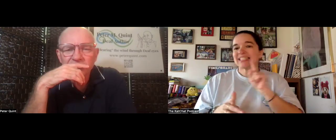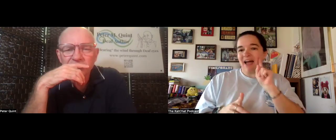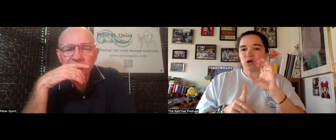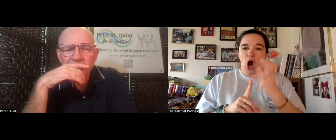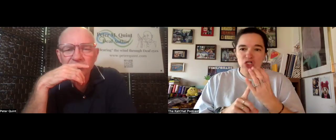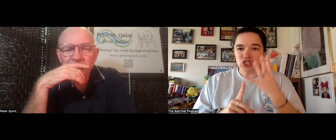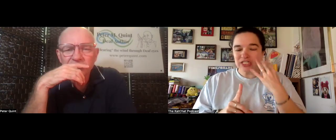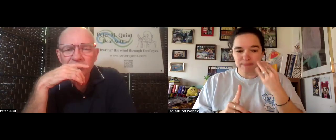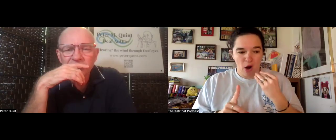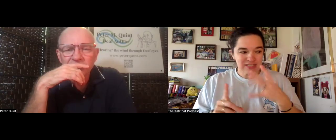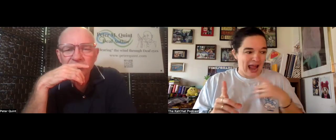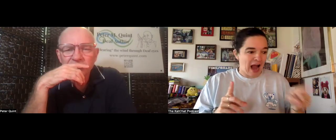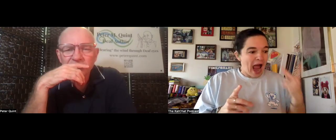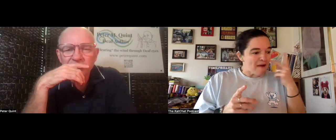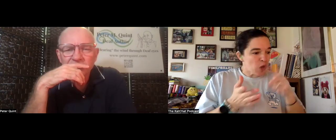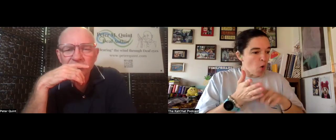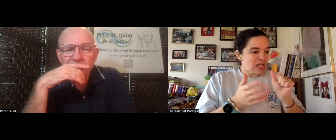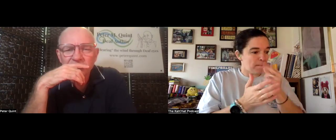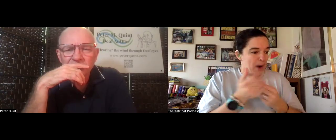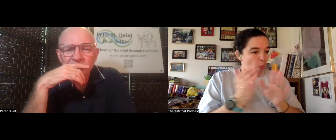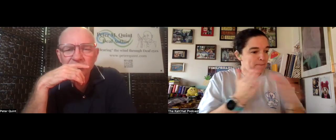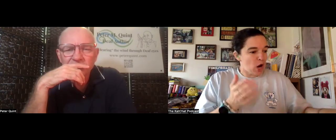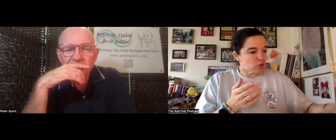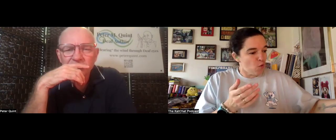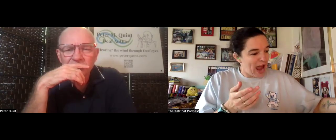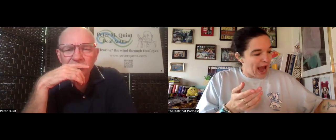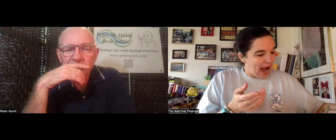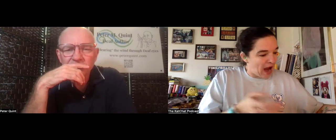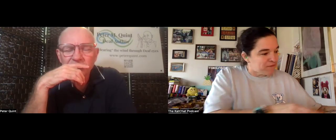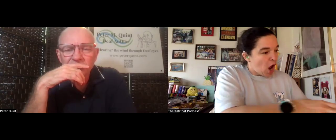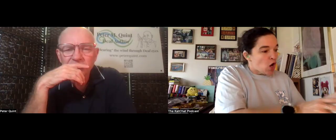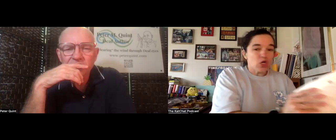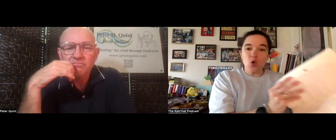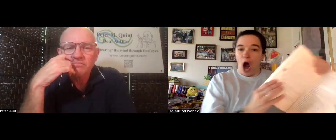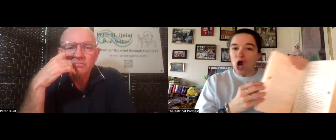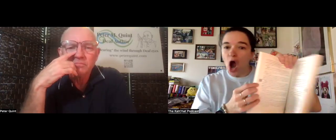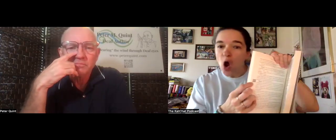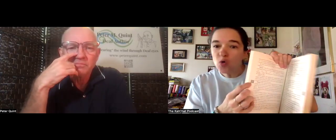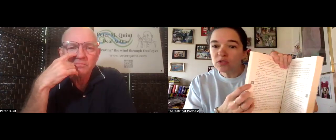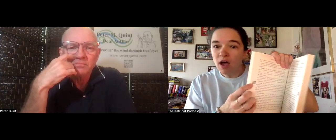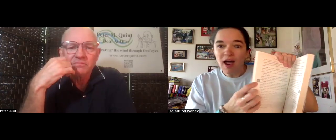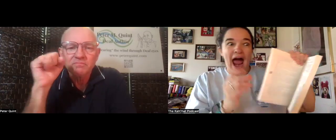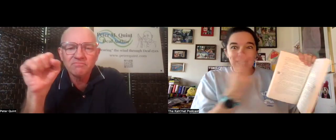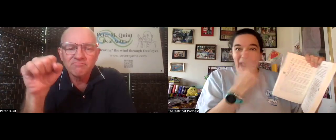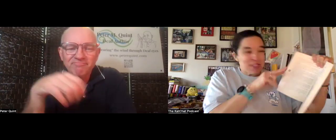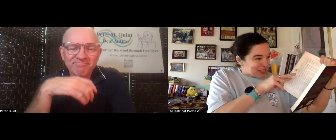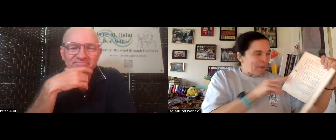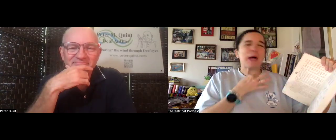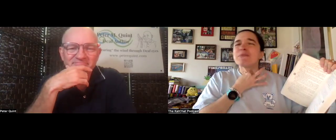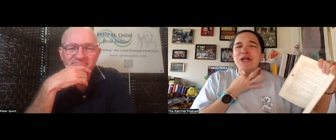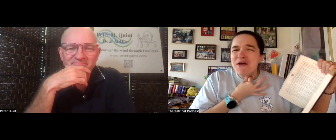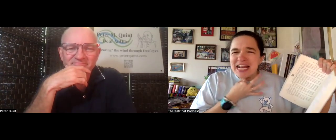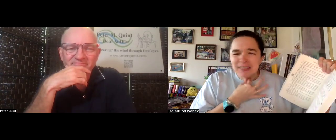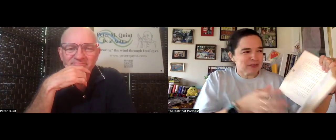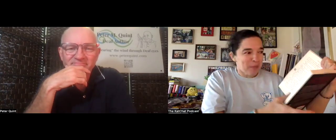world, like that culture experience. Like I've noticed in both books you have QR codes.